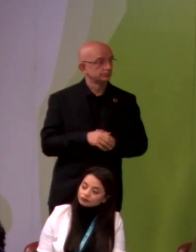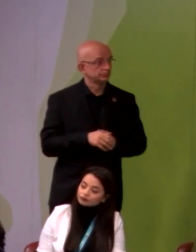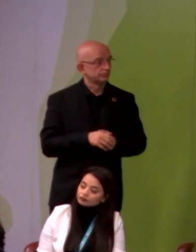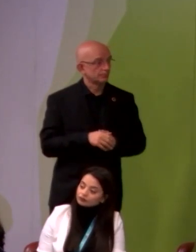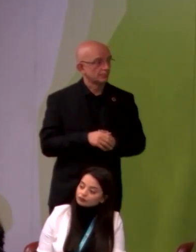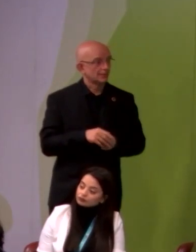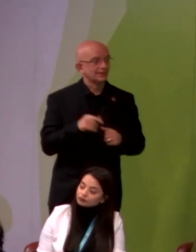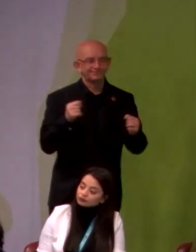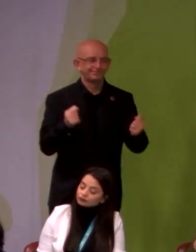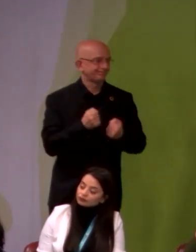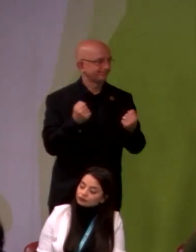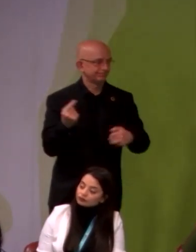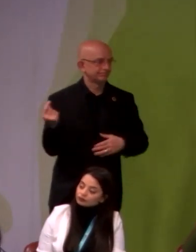video.